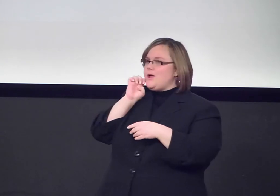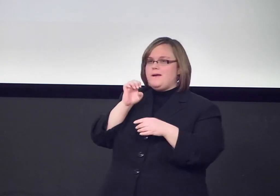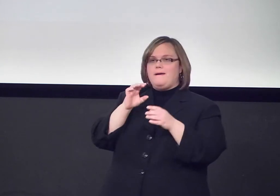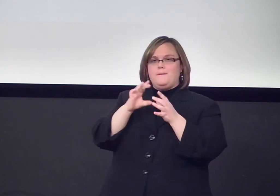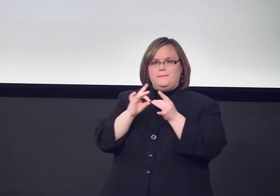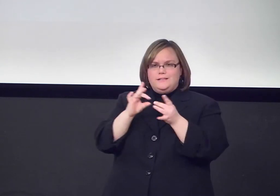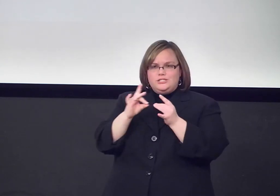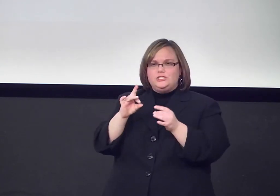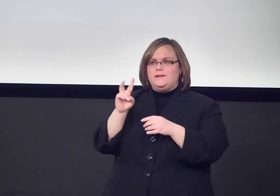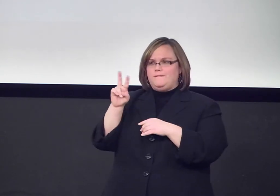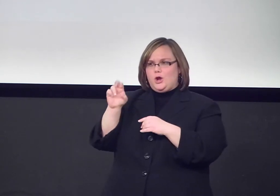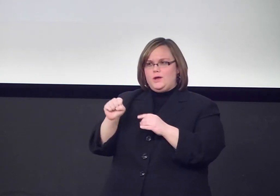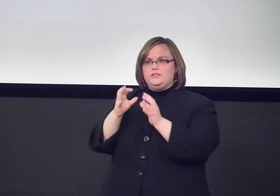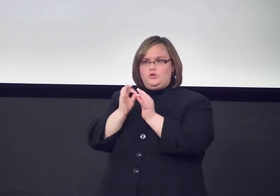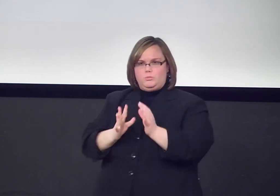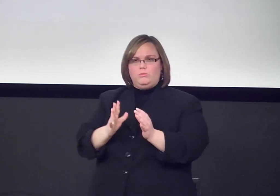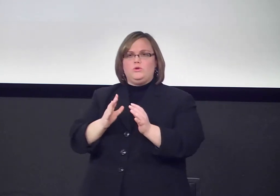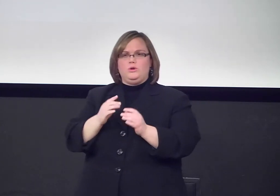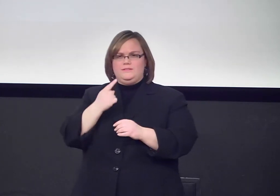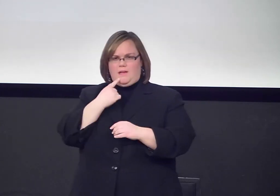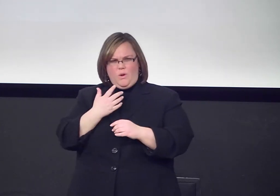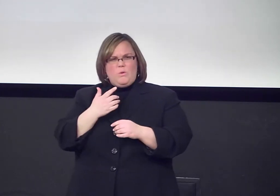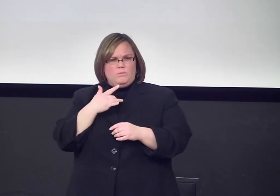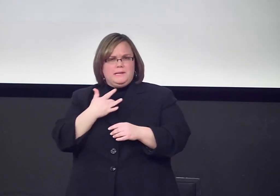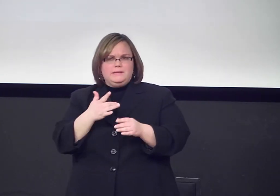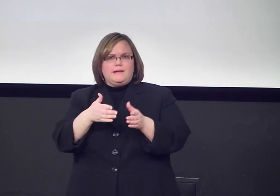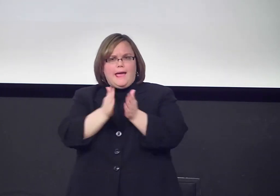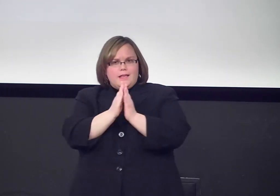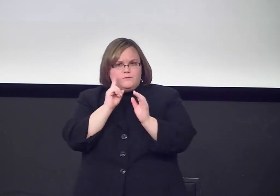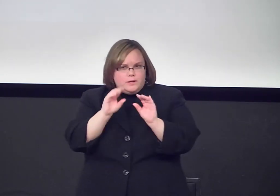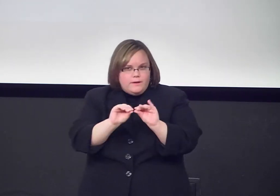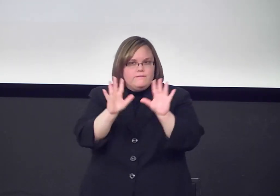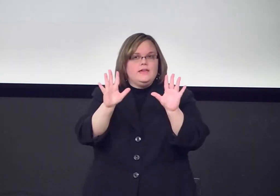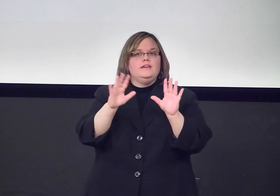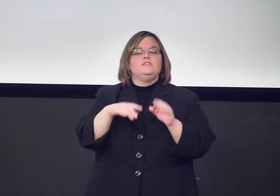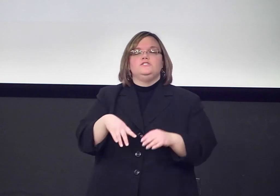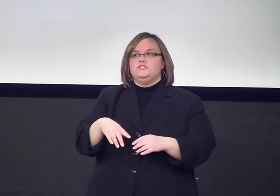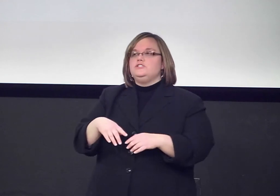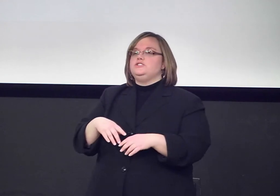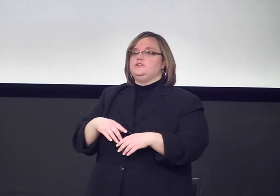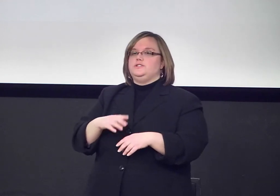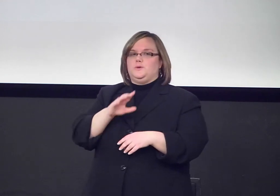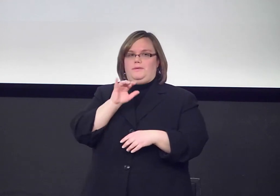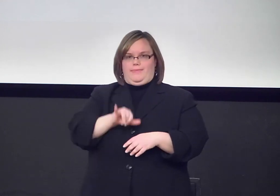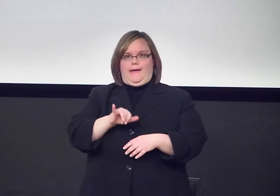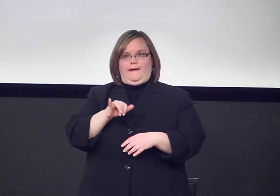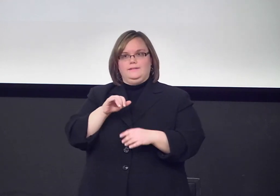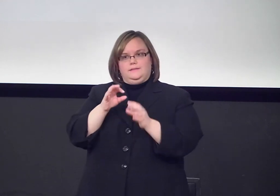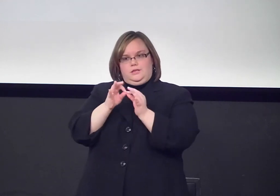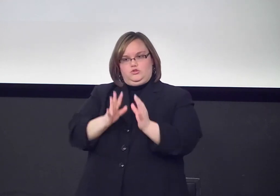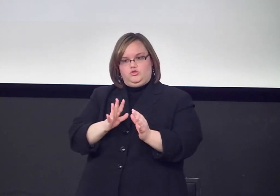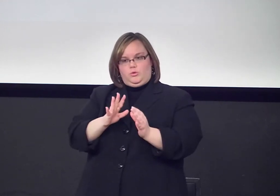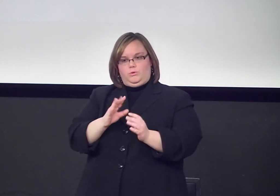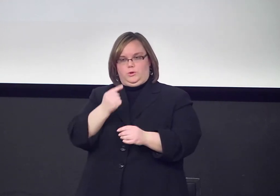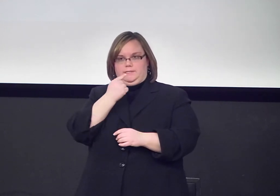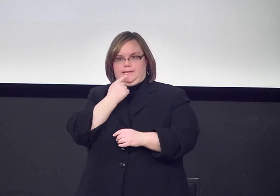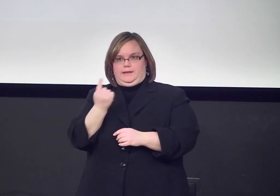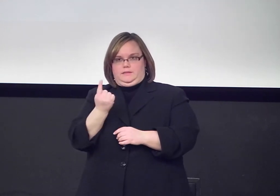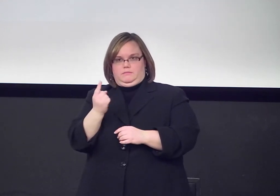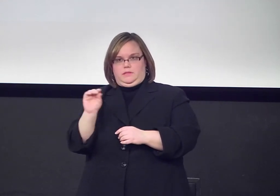information. And as Erica mentioned, in VRS, often interpreters will ask for clarification. And that